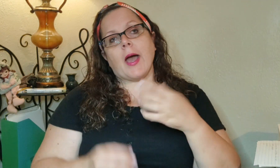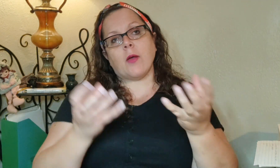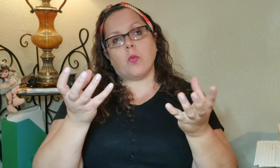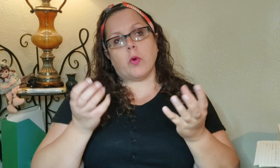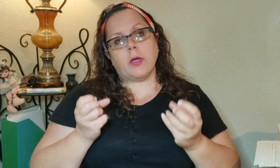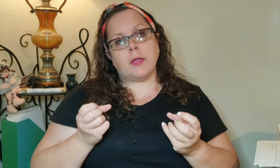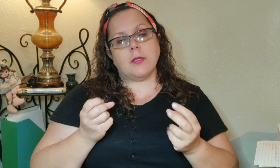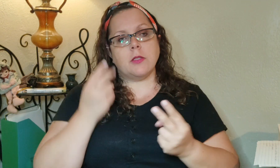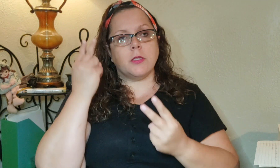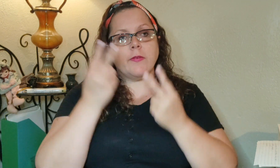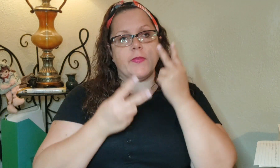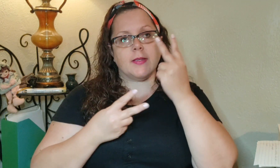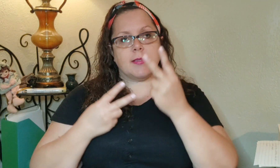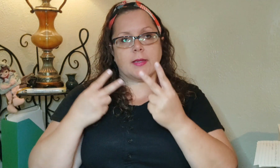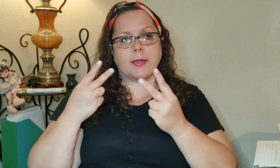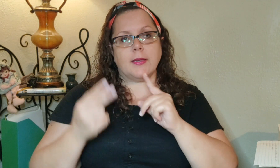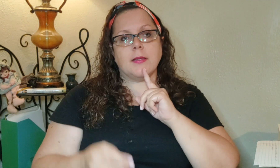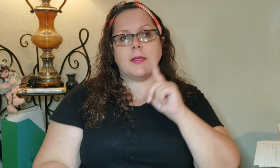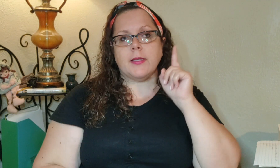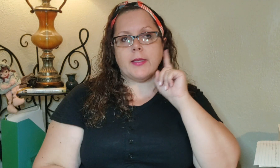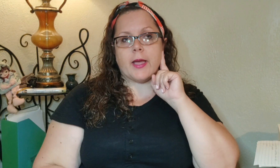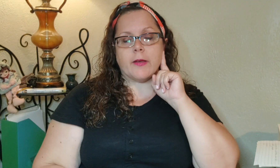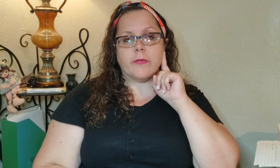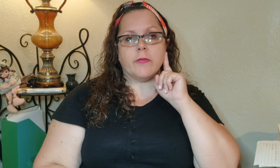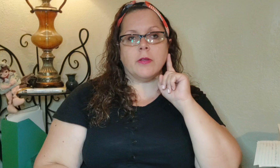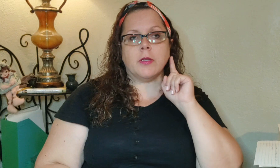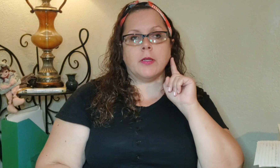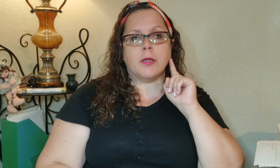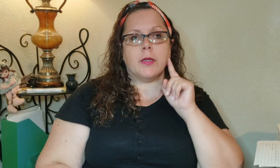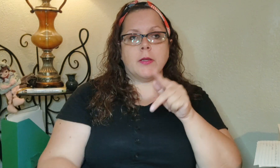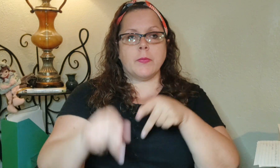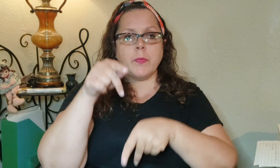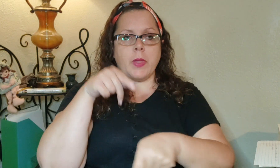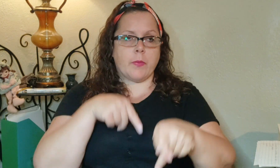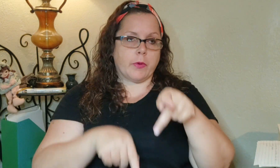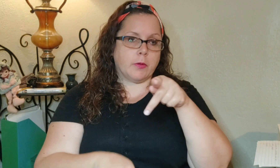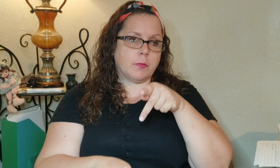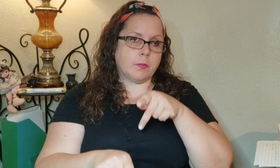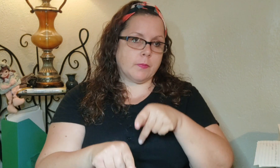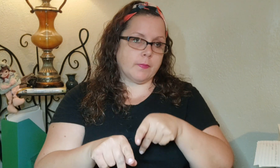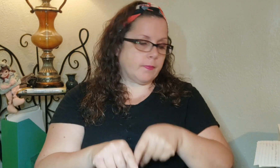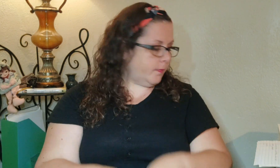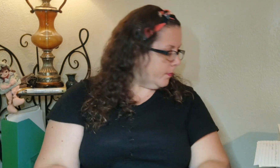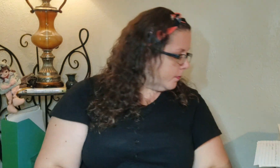I want to visit deaf people.